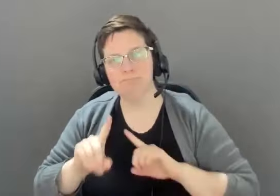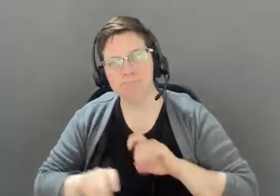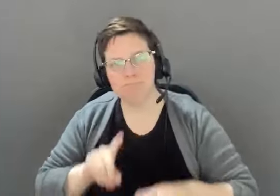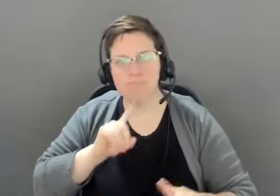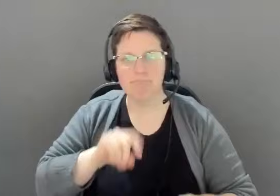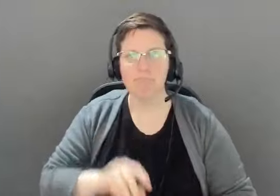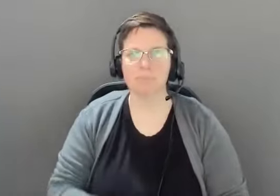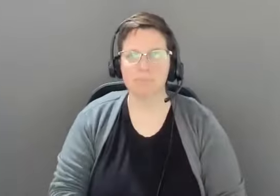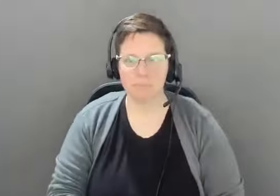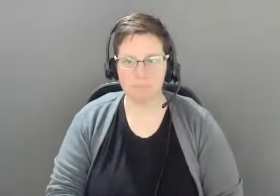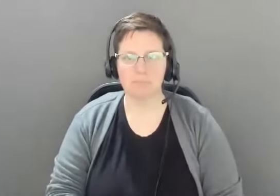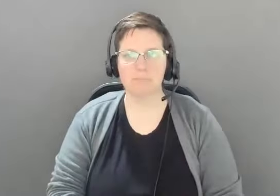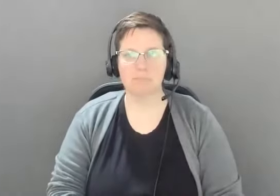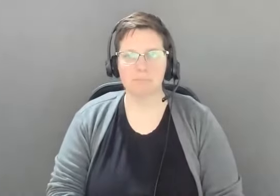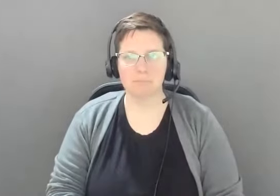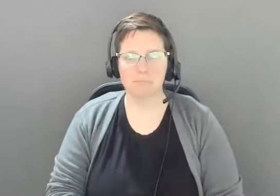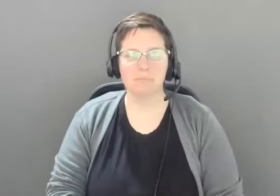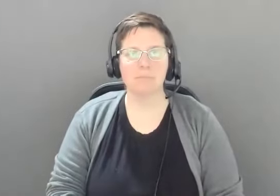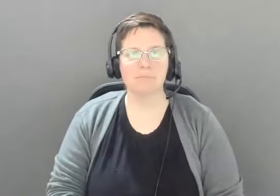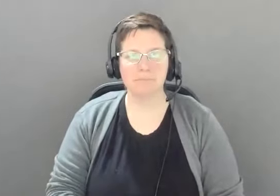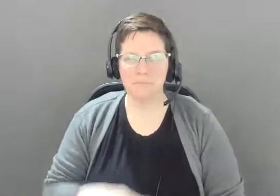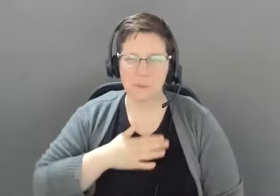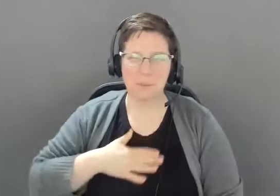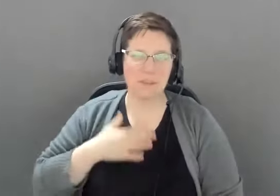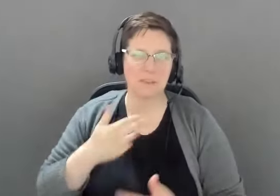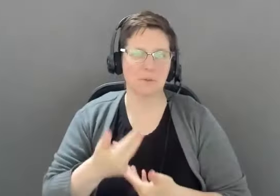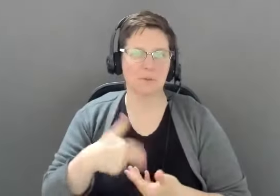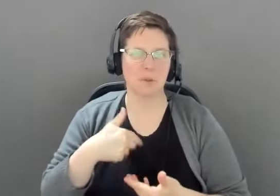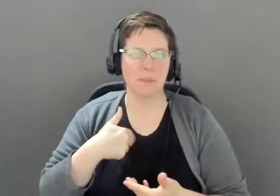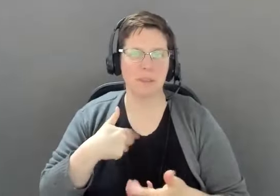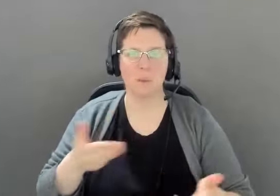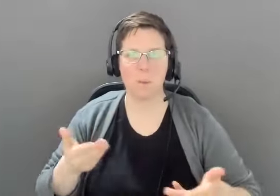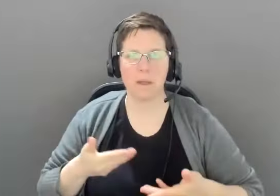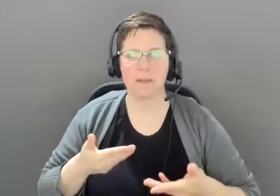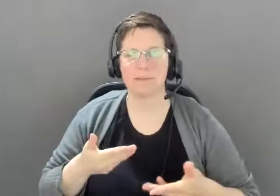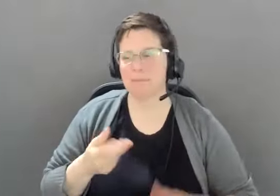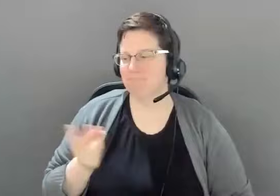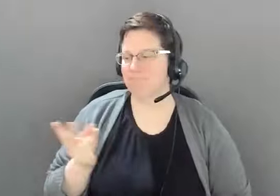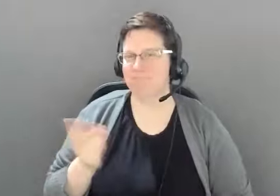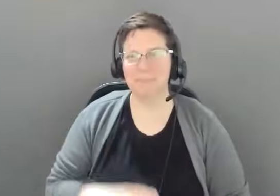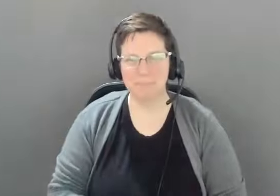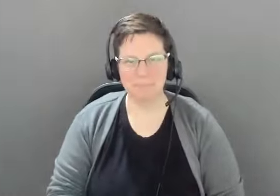in the Q&A box. So please join me in welcoming Morrell and Carrie.